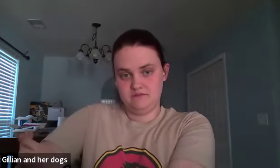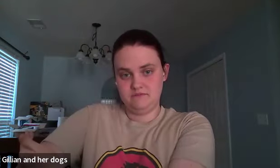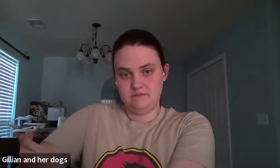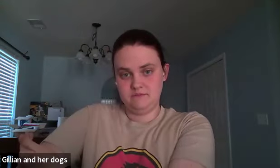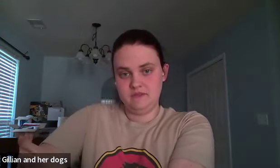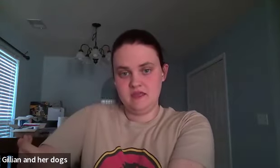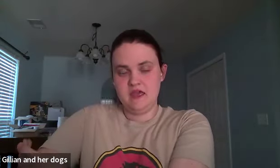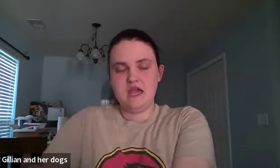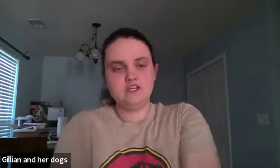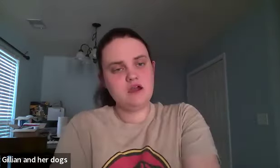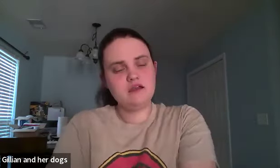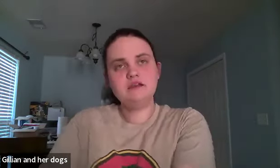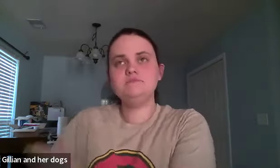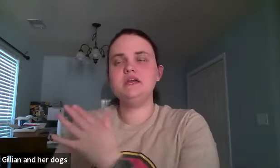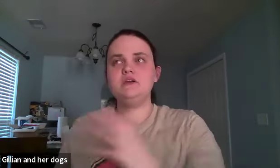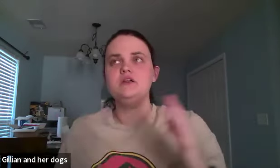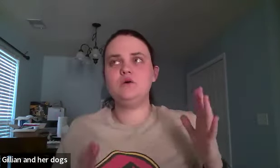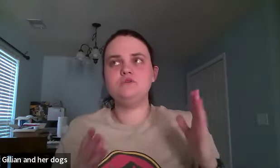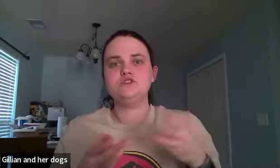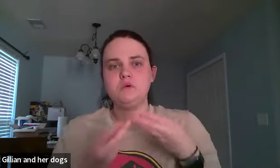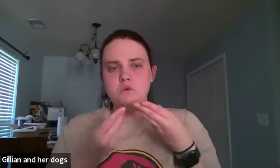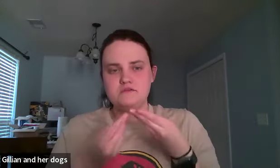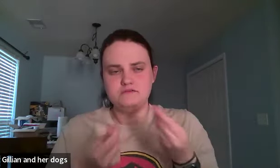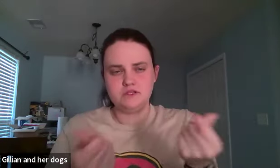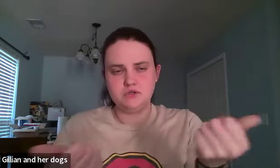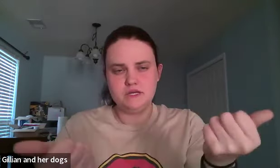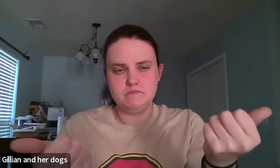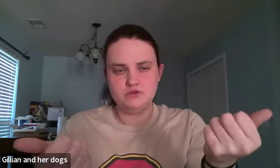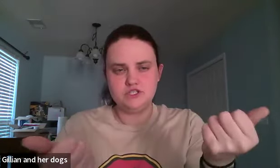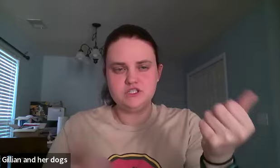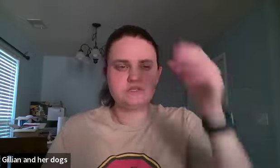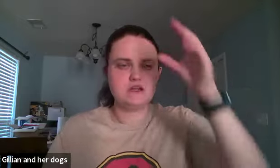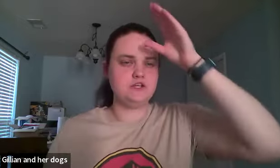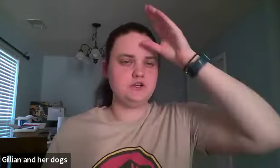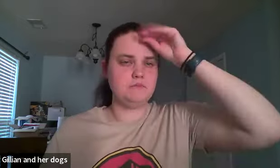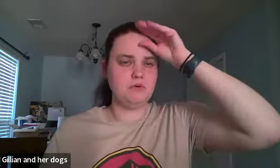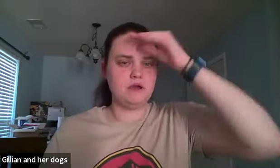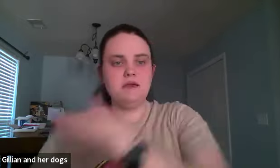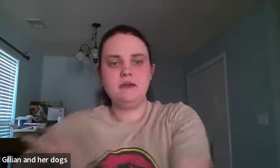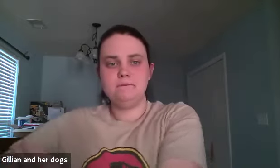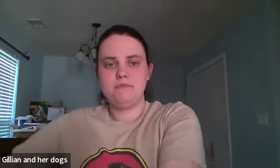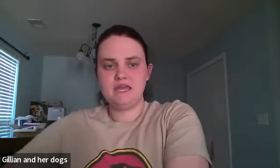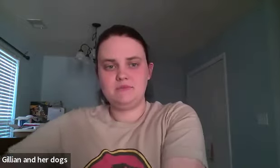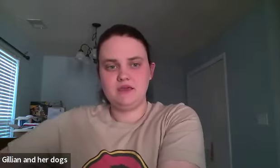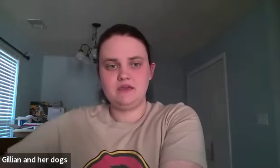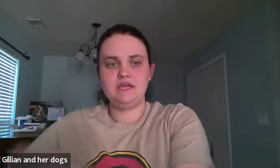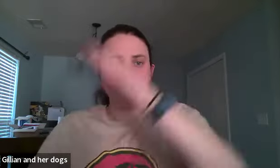baby. And you kind of can make it almost go in one fluid motion. So it's not like you're doing boy, baby.